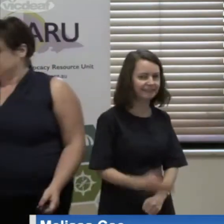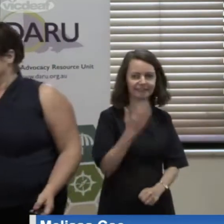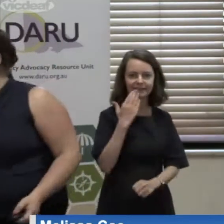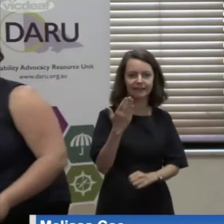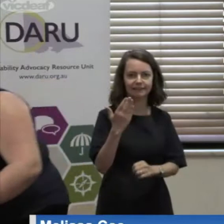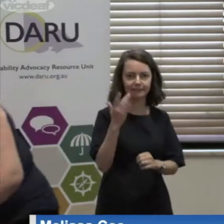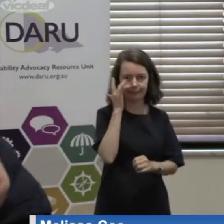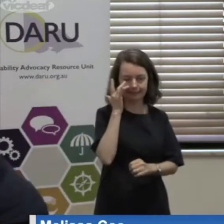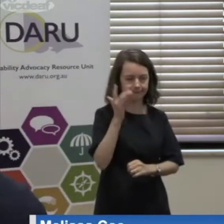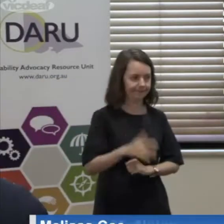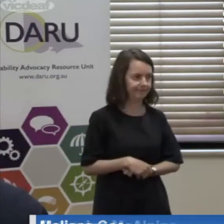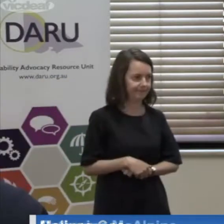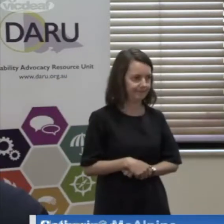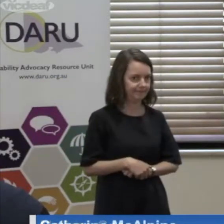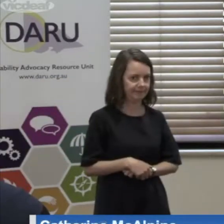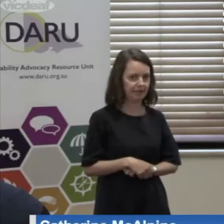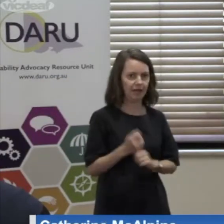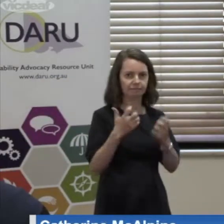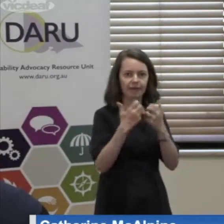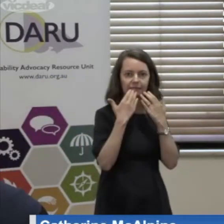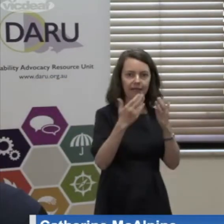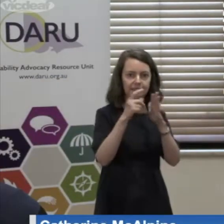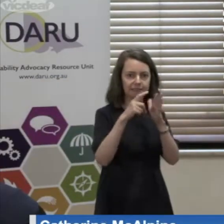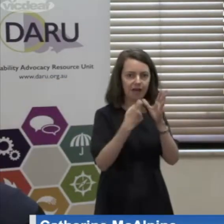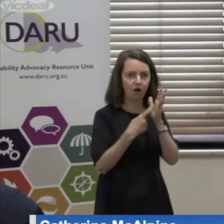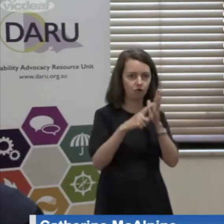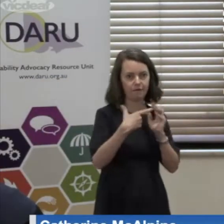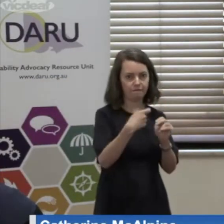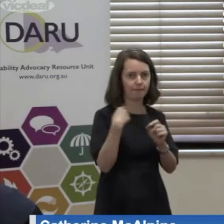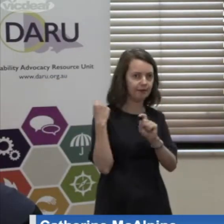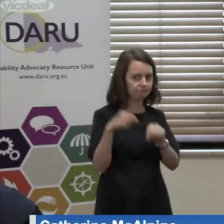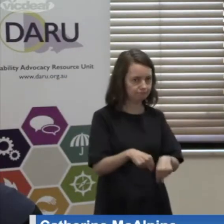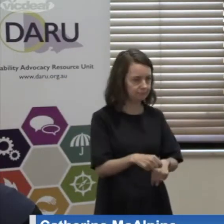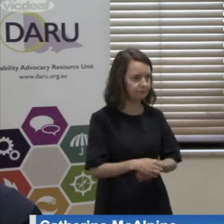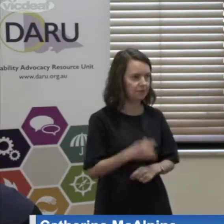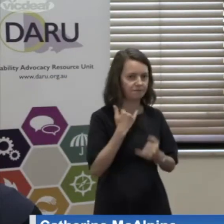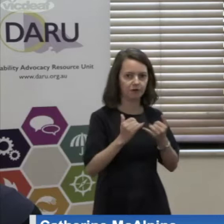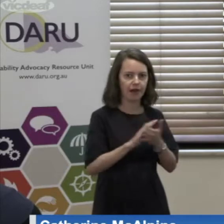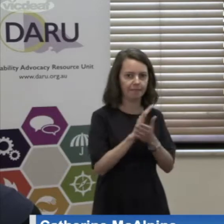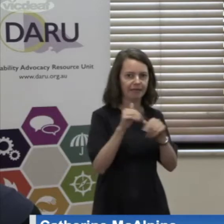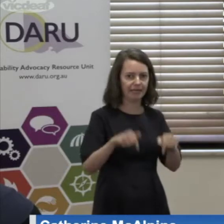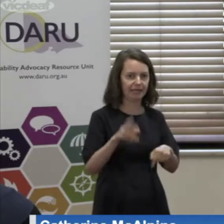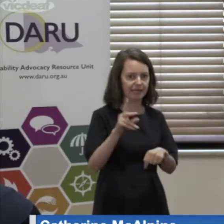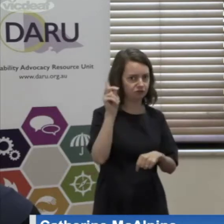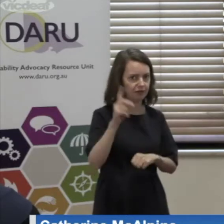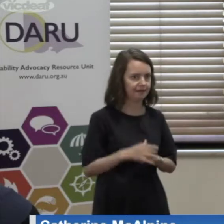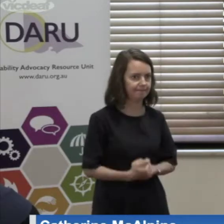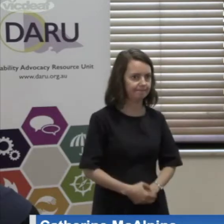Thank you, Melissa, and many thanks to Daru for having me back. I'm delighted to be here again